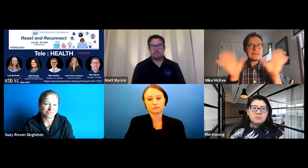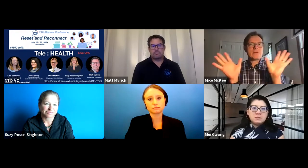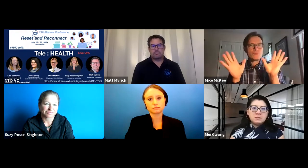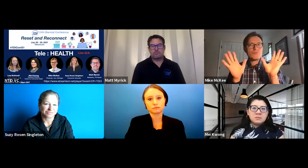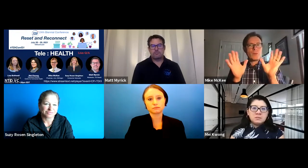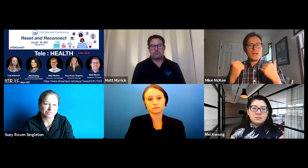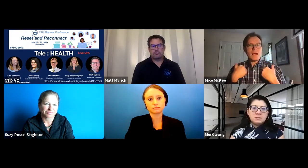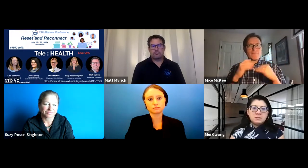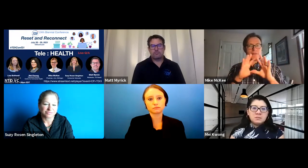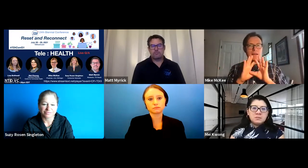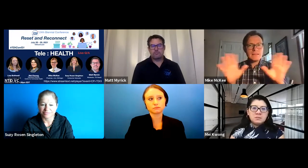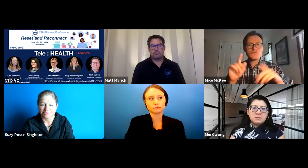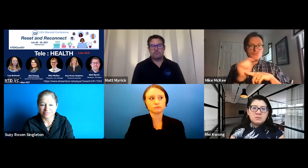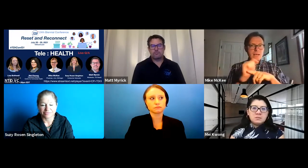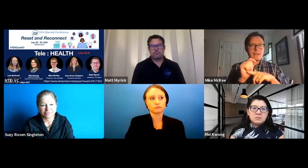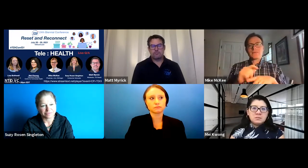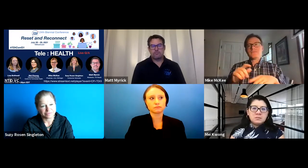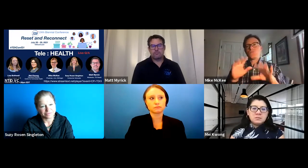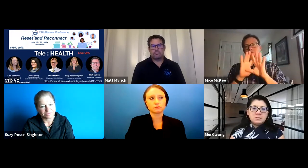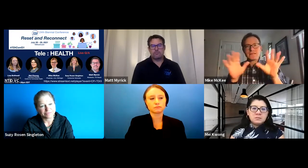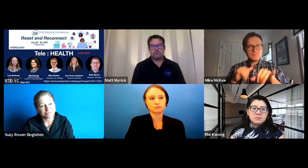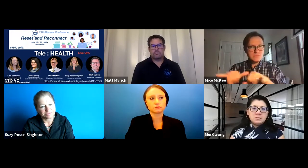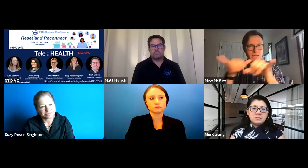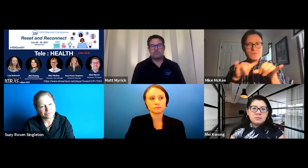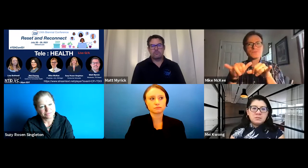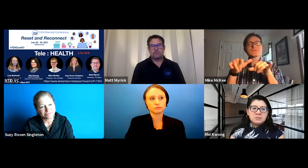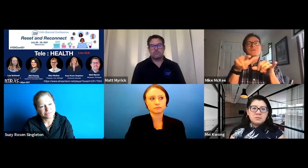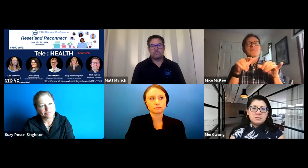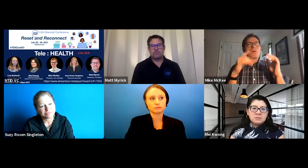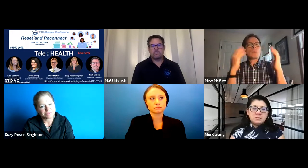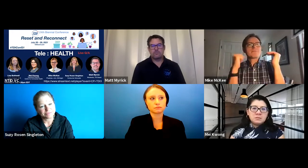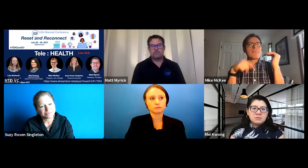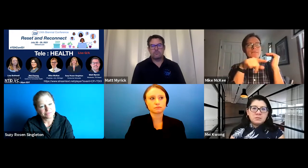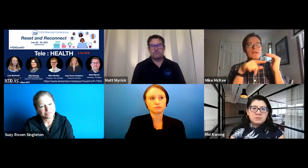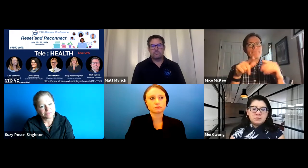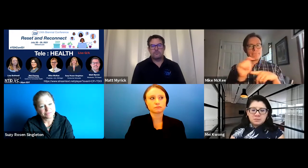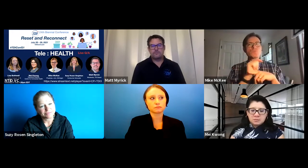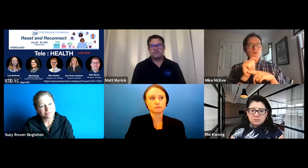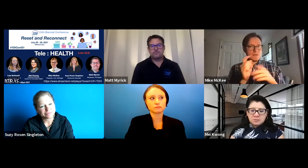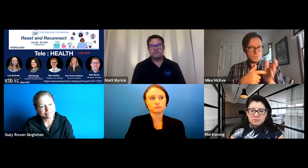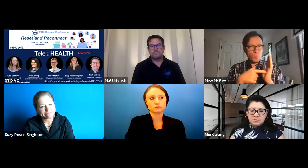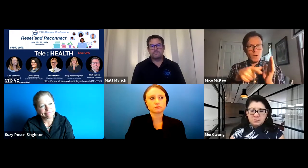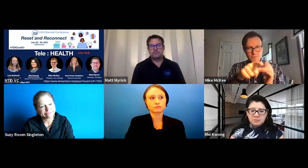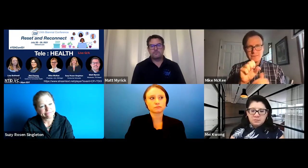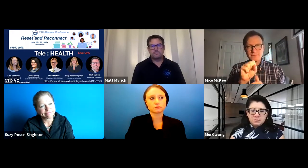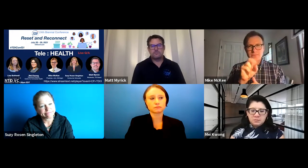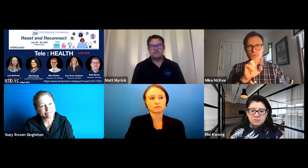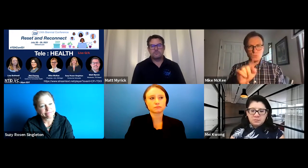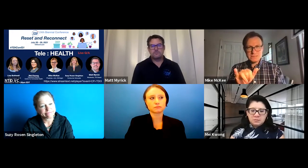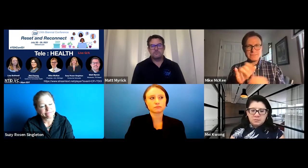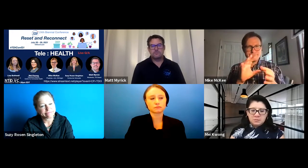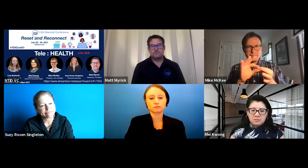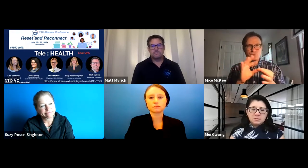from here on out, this is going to be a new world, what we're using. So we want to have clear training, make sure that there's a standard. And